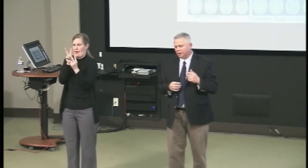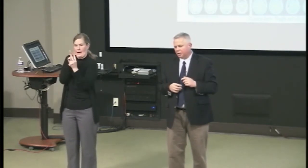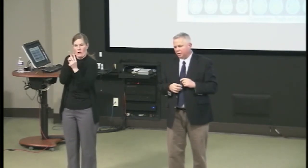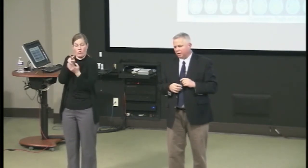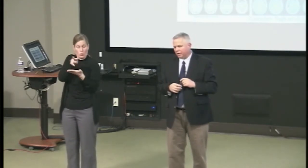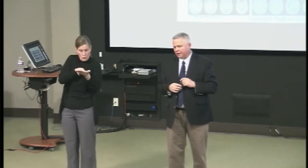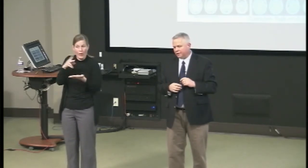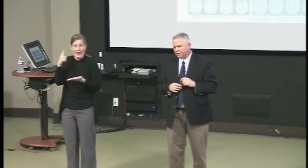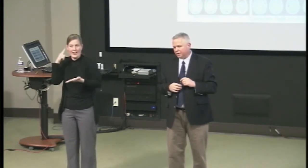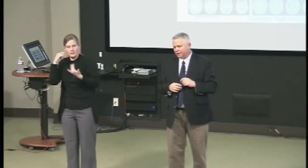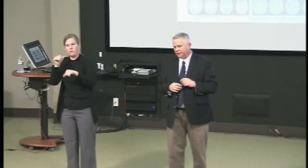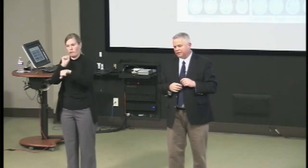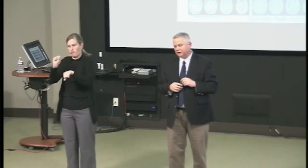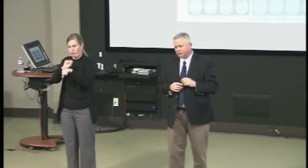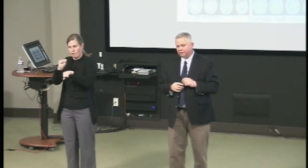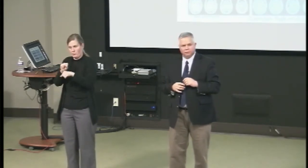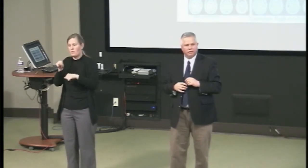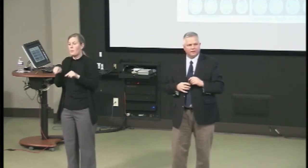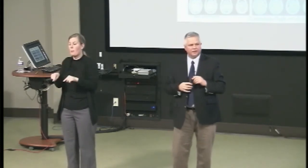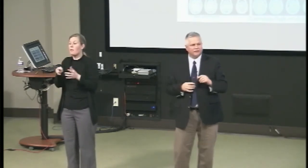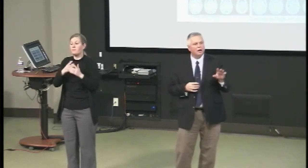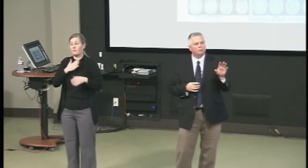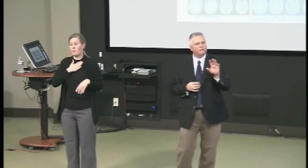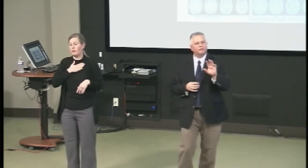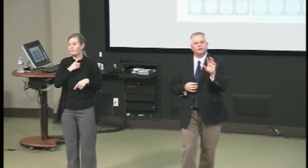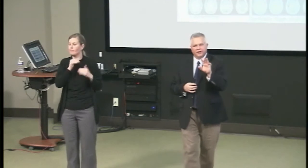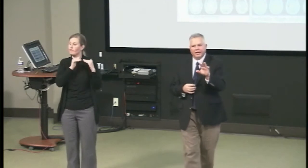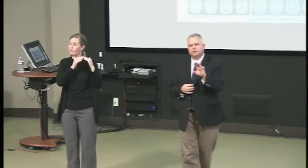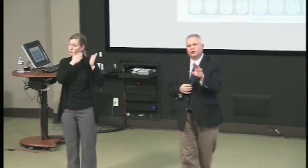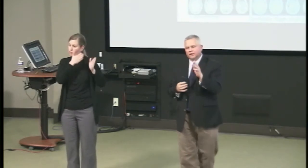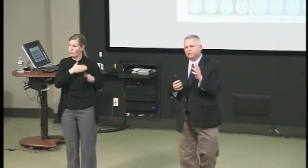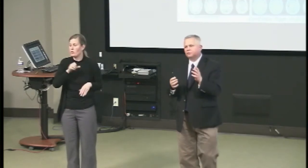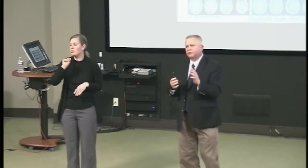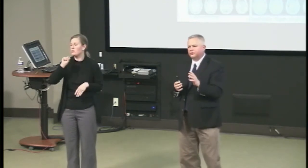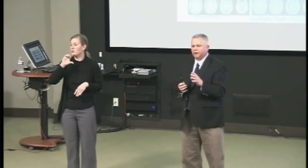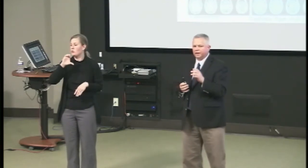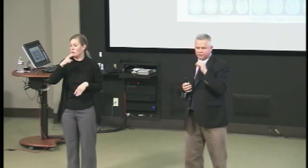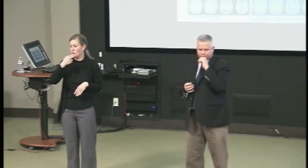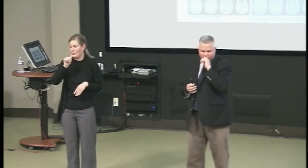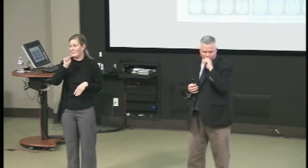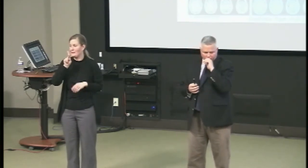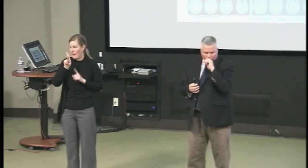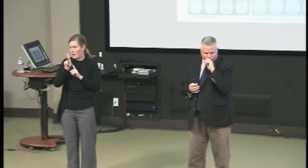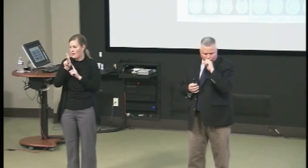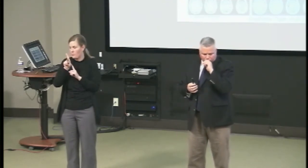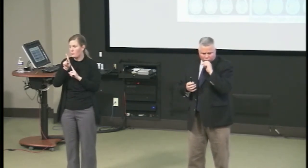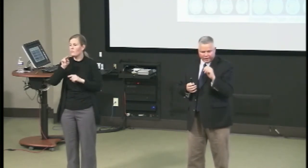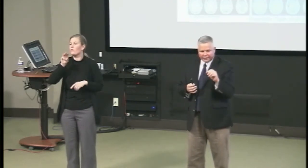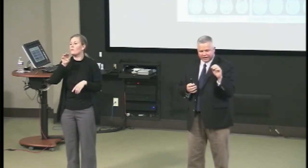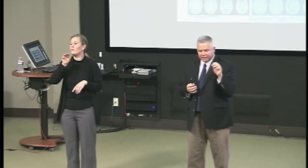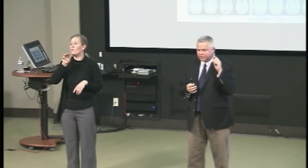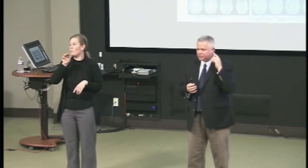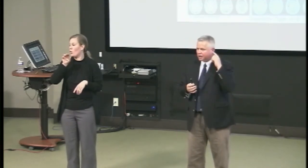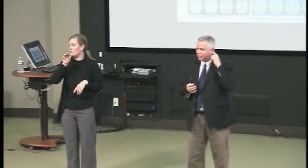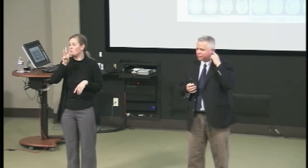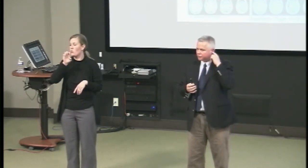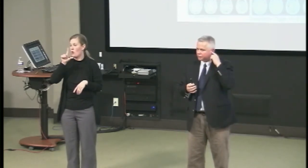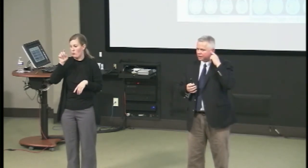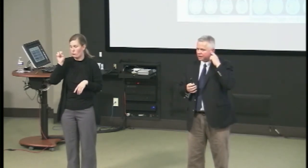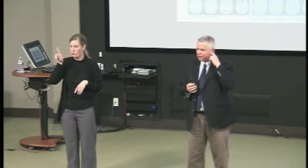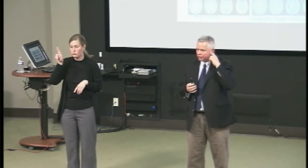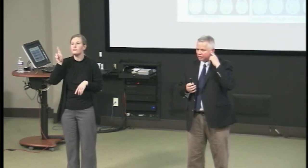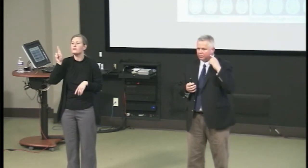in sentence level processing. But for today's talk, here's what I want to stress. We had sentences come